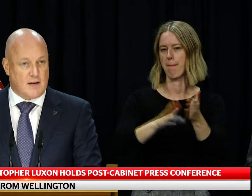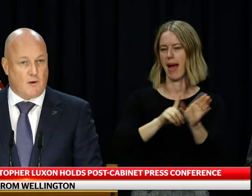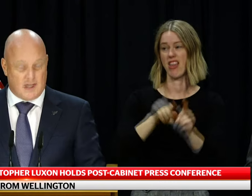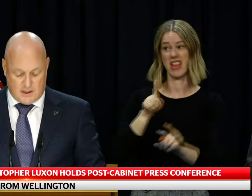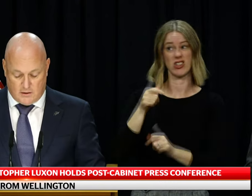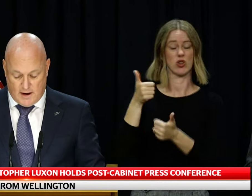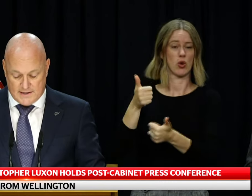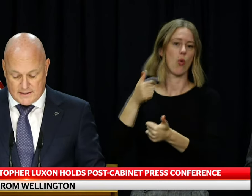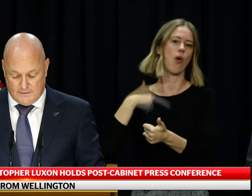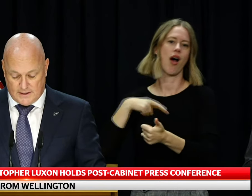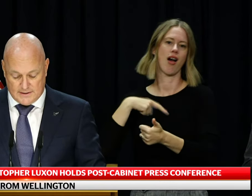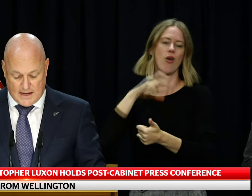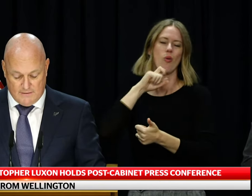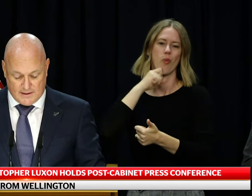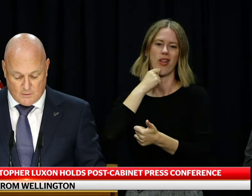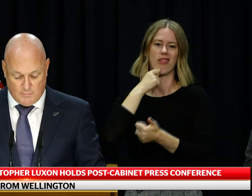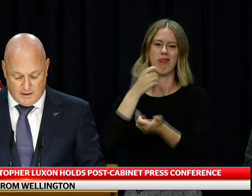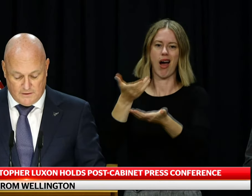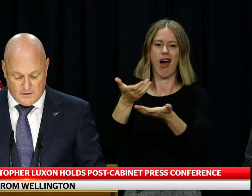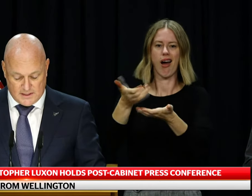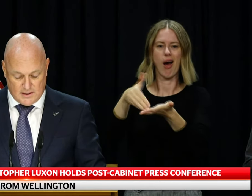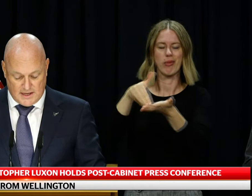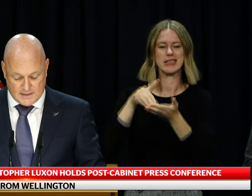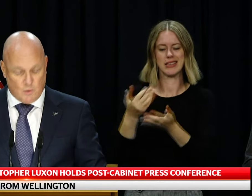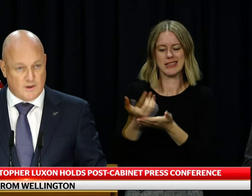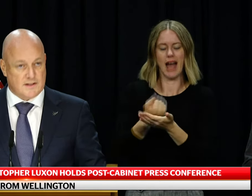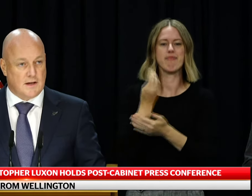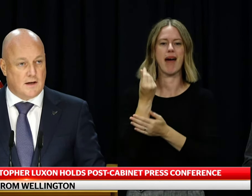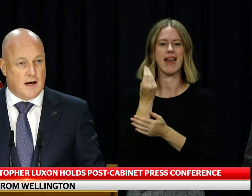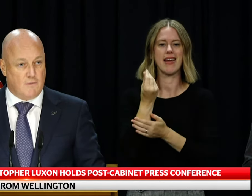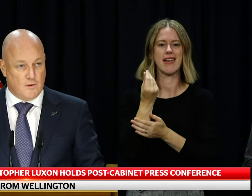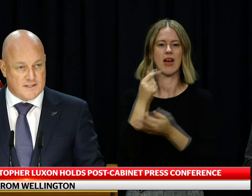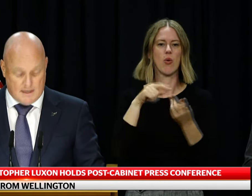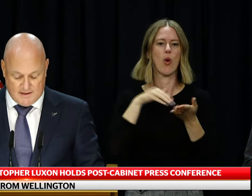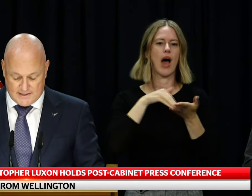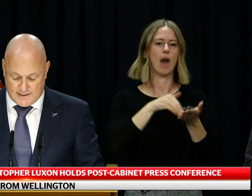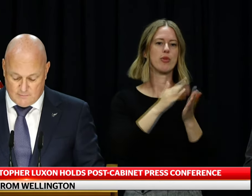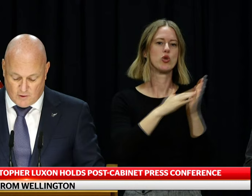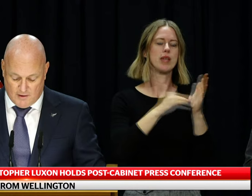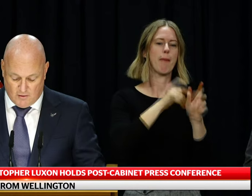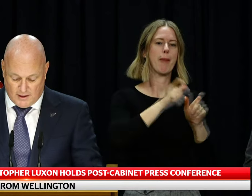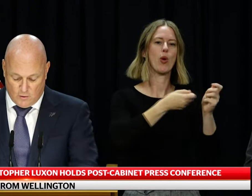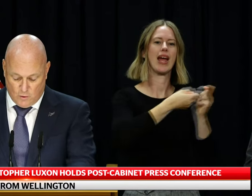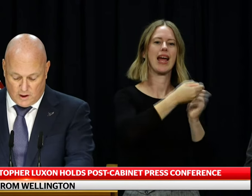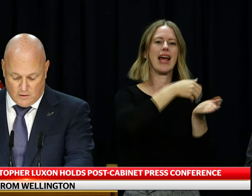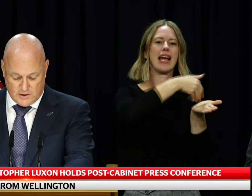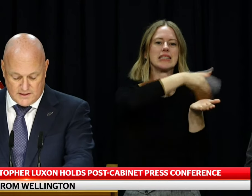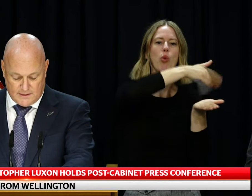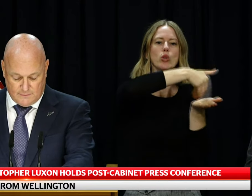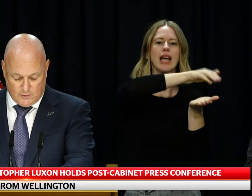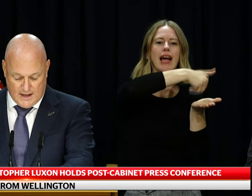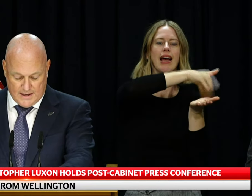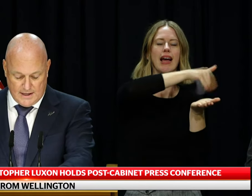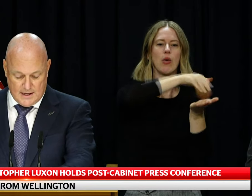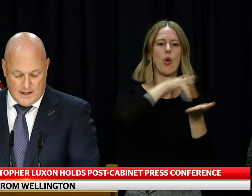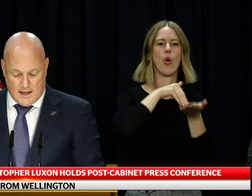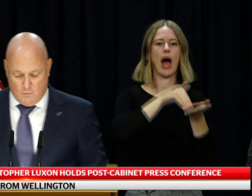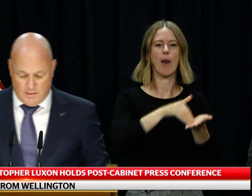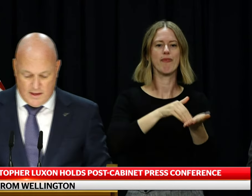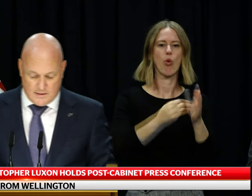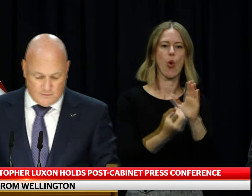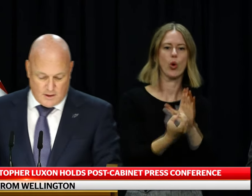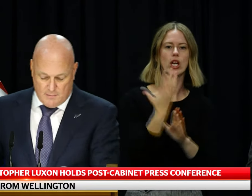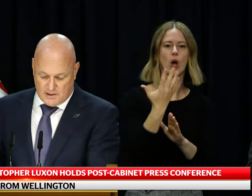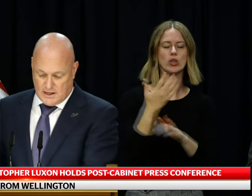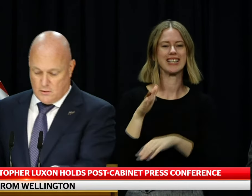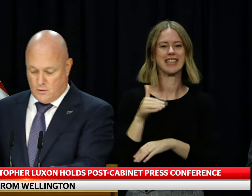thing because that will actually create significant savings that will benefit New Zealand exporters for this coming season, primarily in horticulture, seafood and honey. And